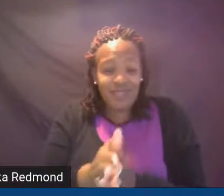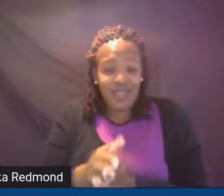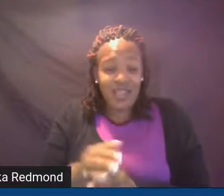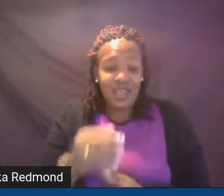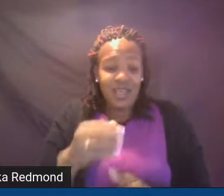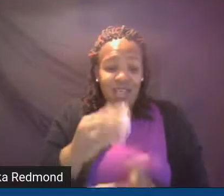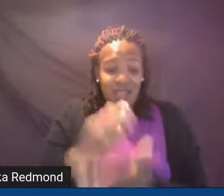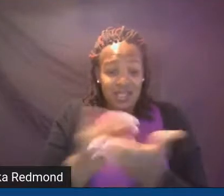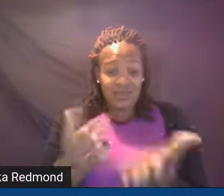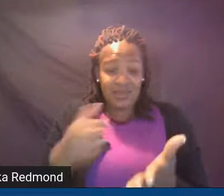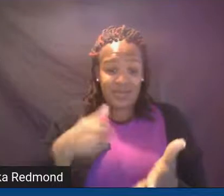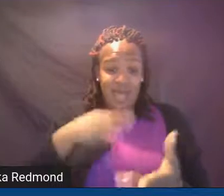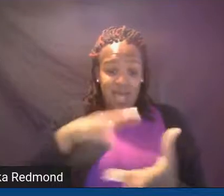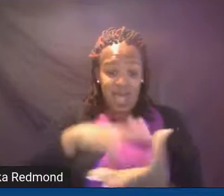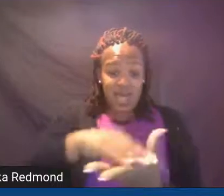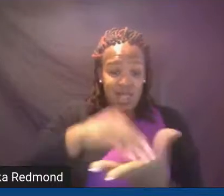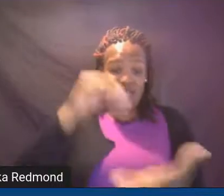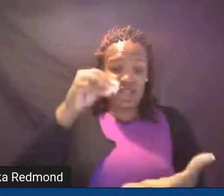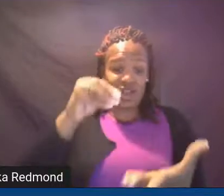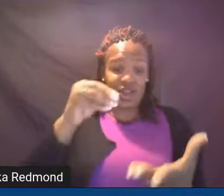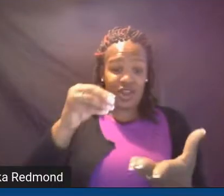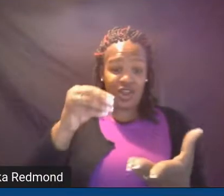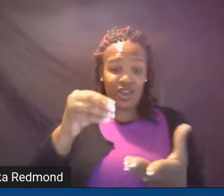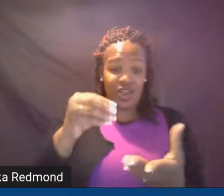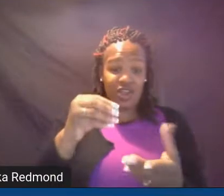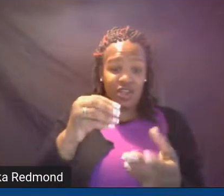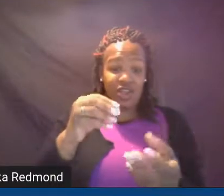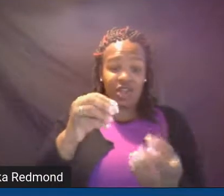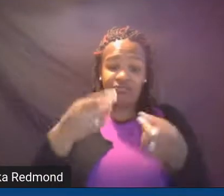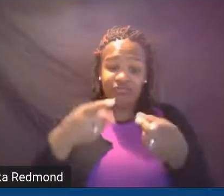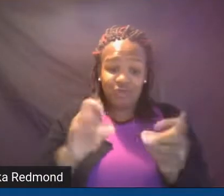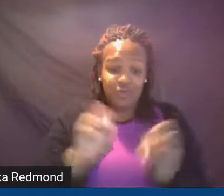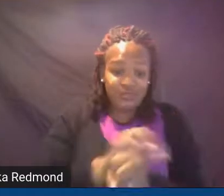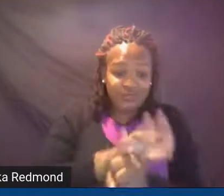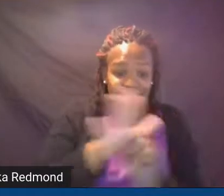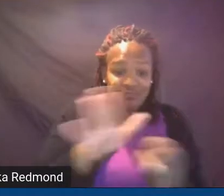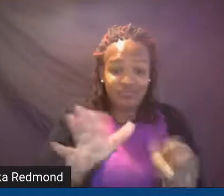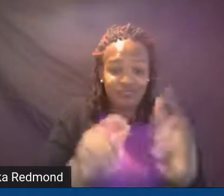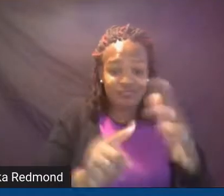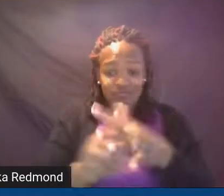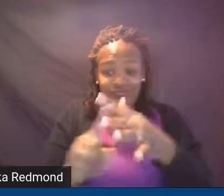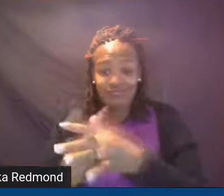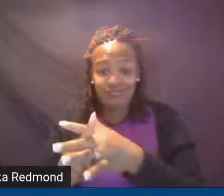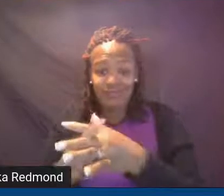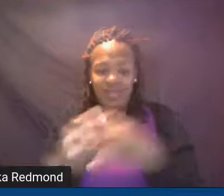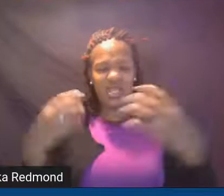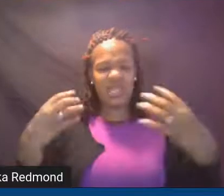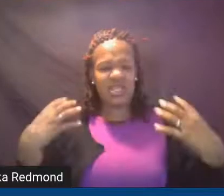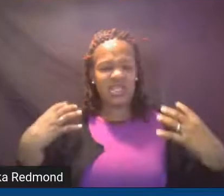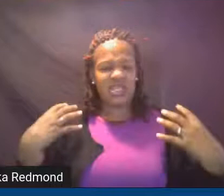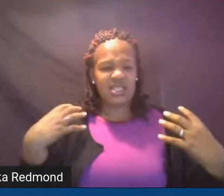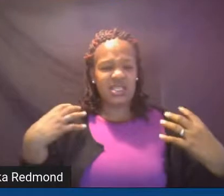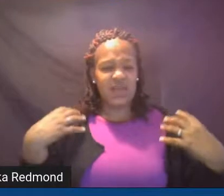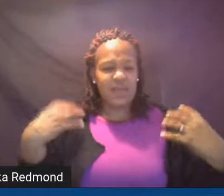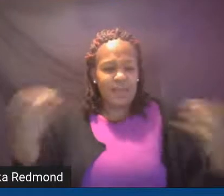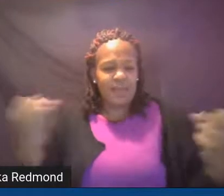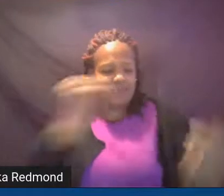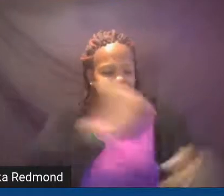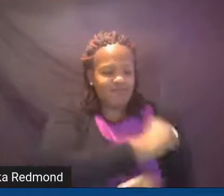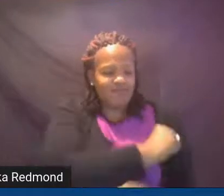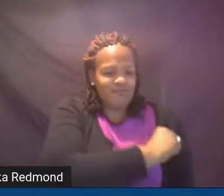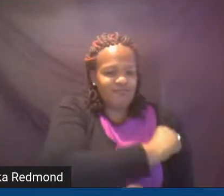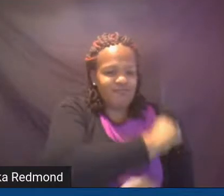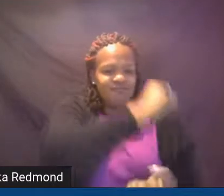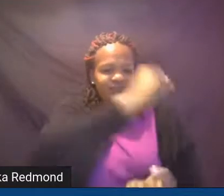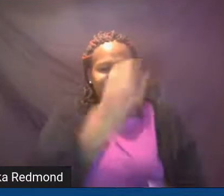throughout this pandemic has been the power of connection and the, you know, just a simple phone call or just